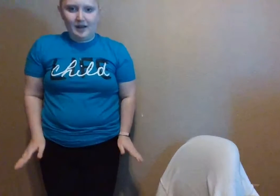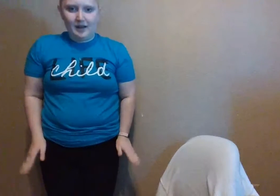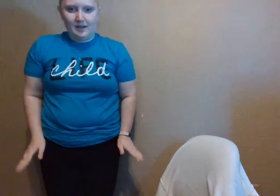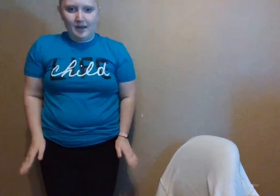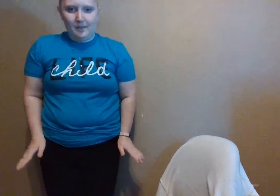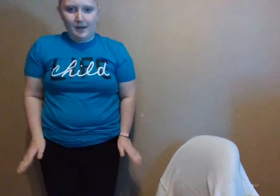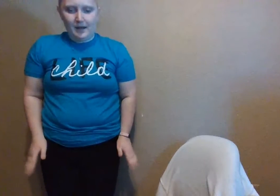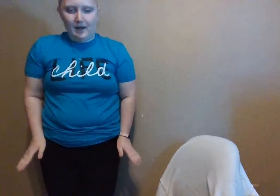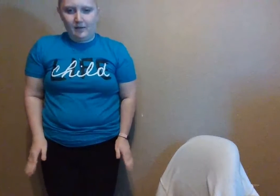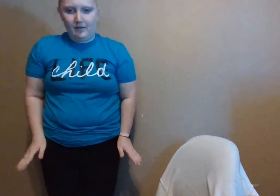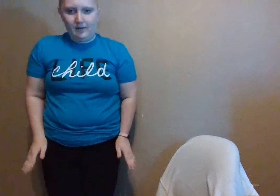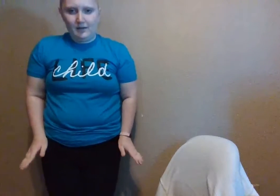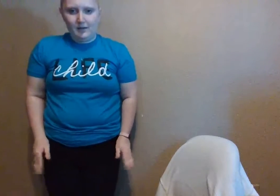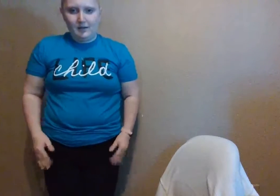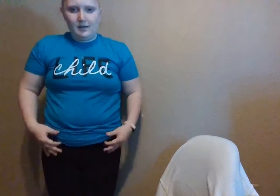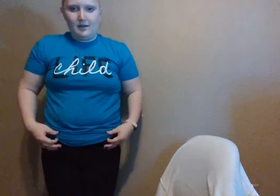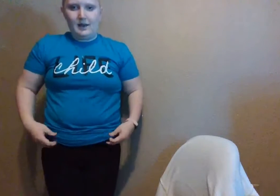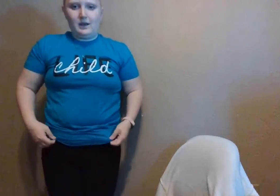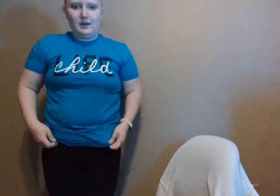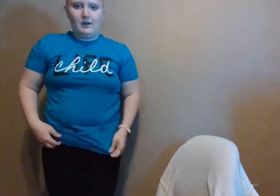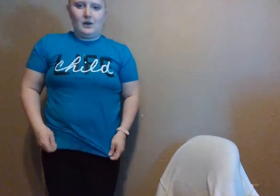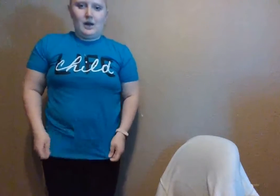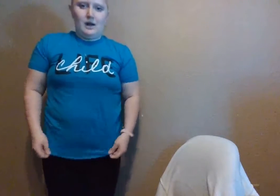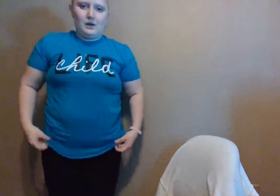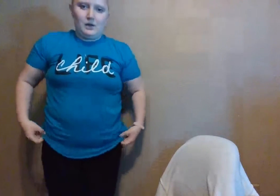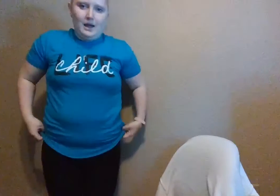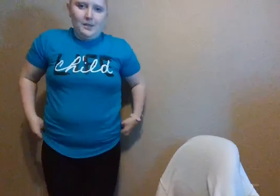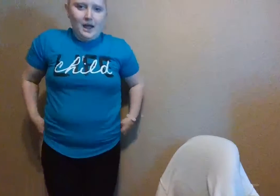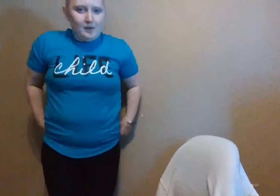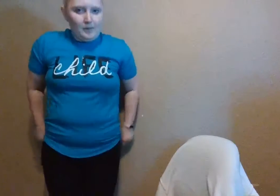hands up and down like you're a penguin.